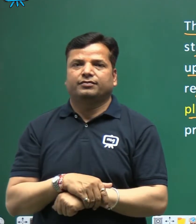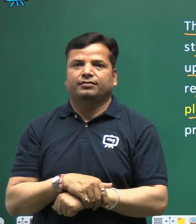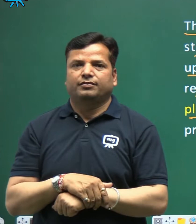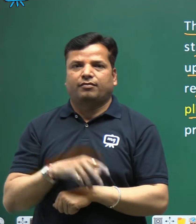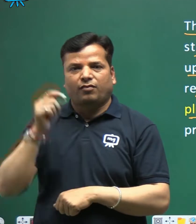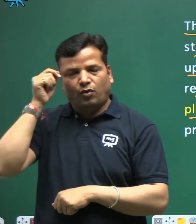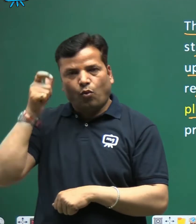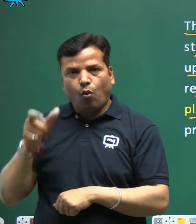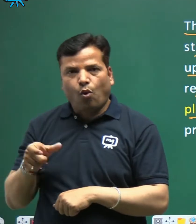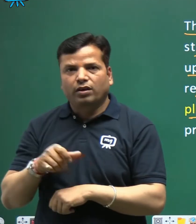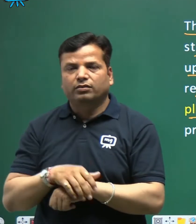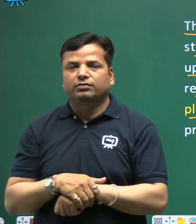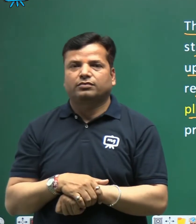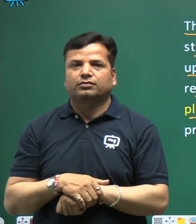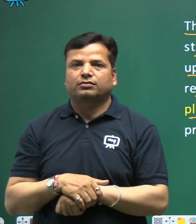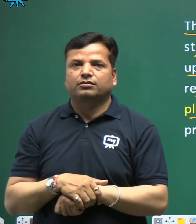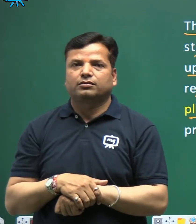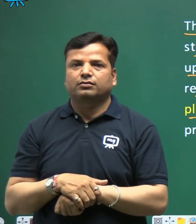bird,